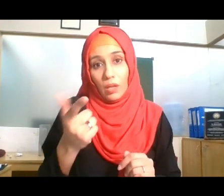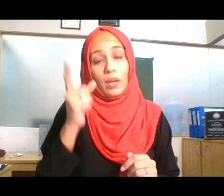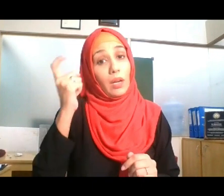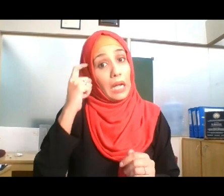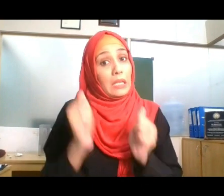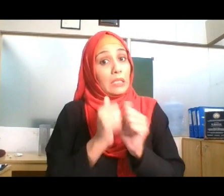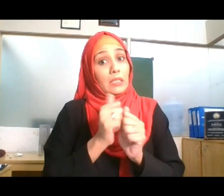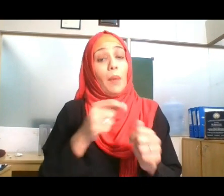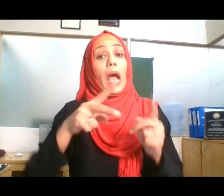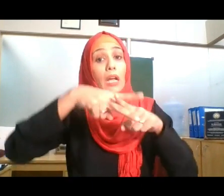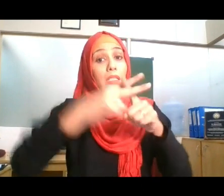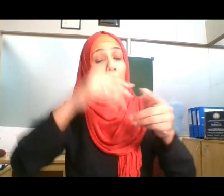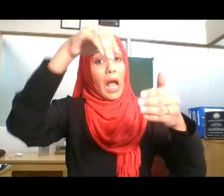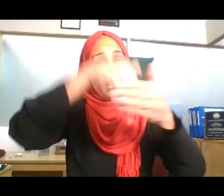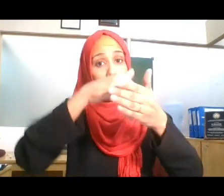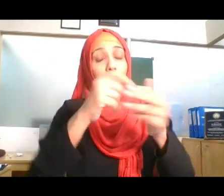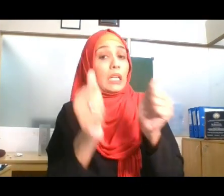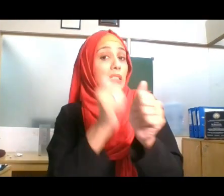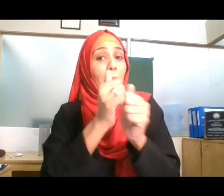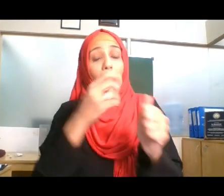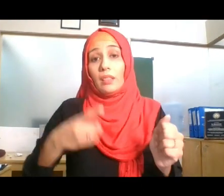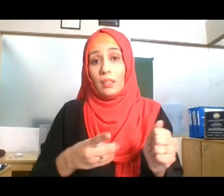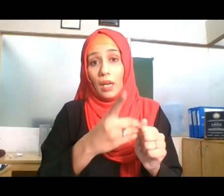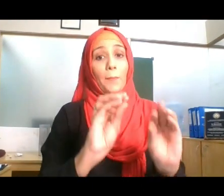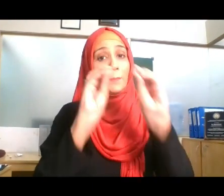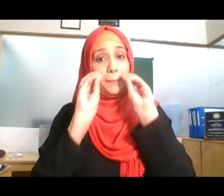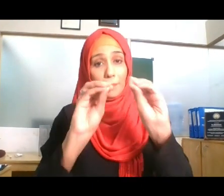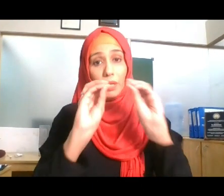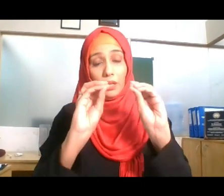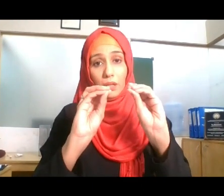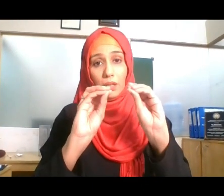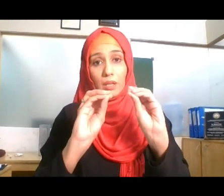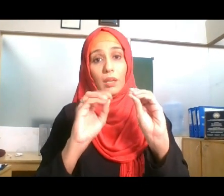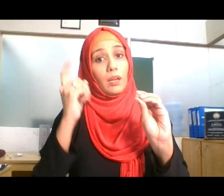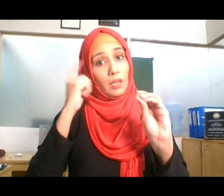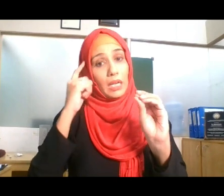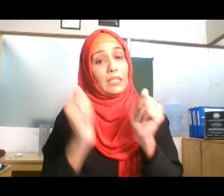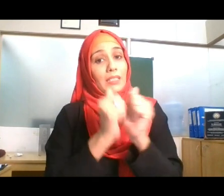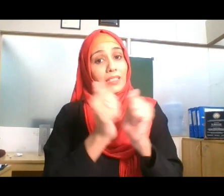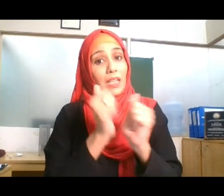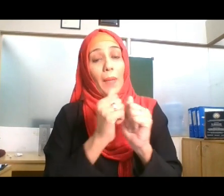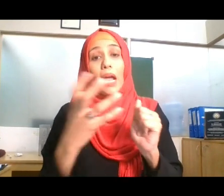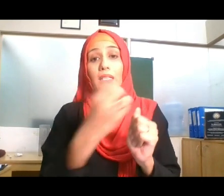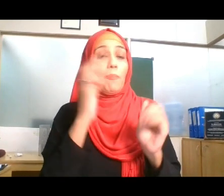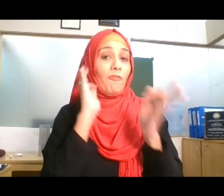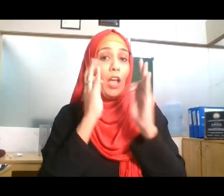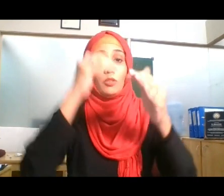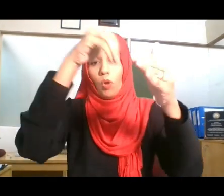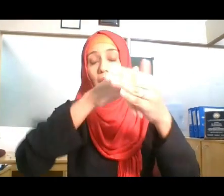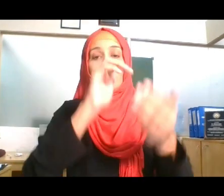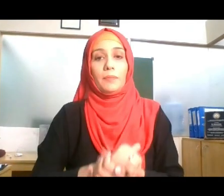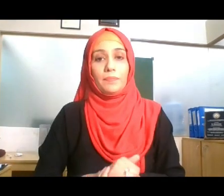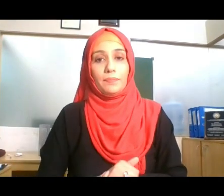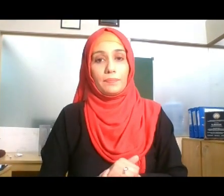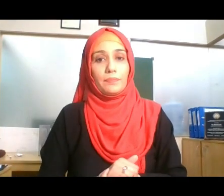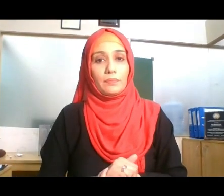accessibility tools and how to use them will help them improve access to Facebook at scale. We also want